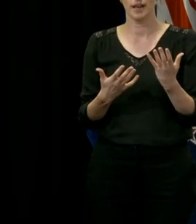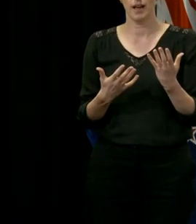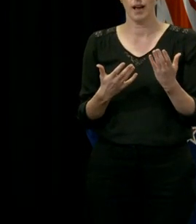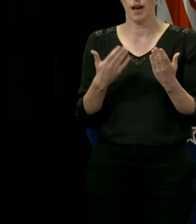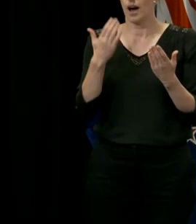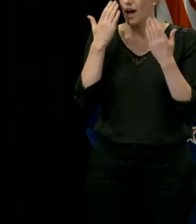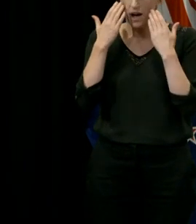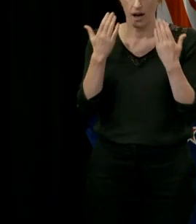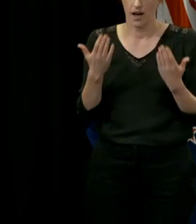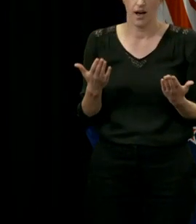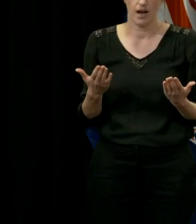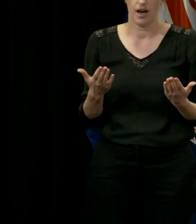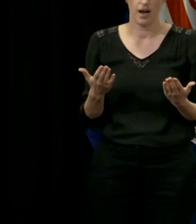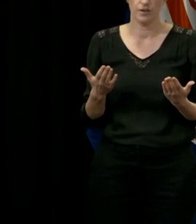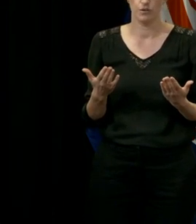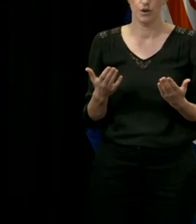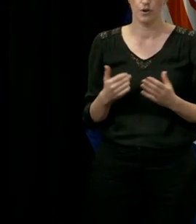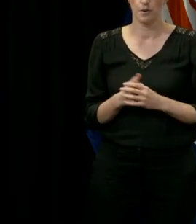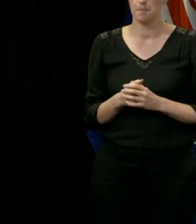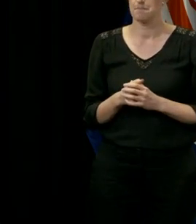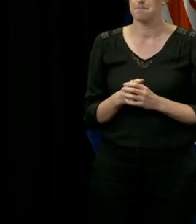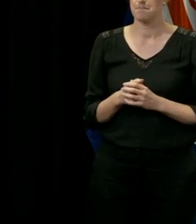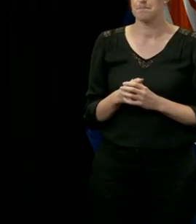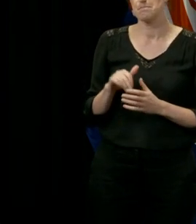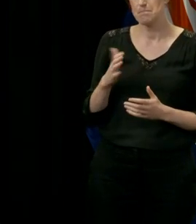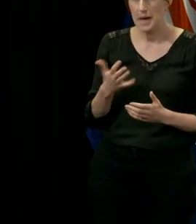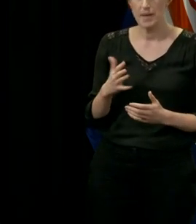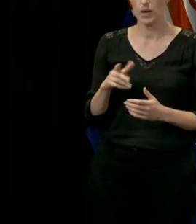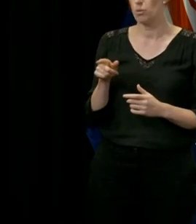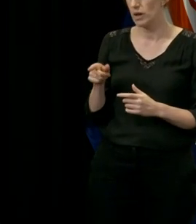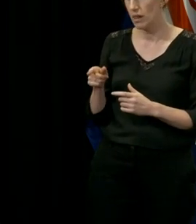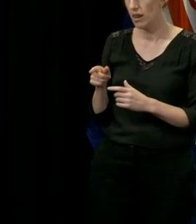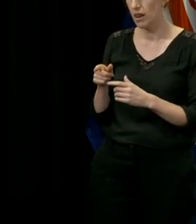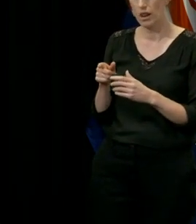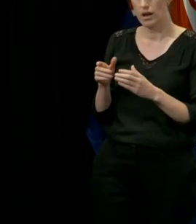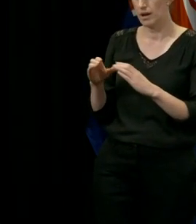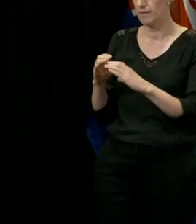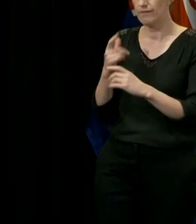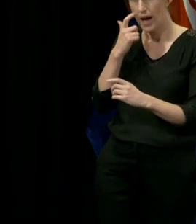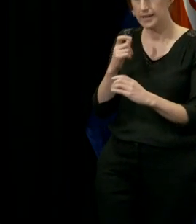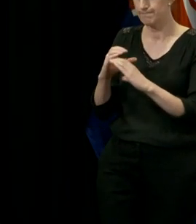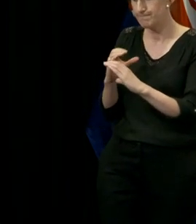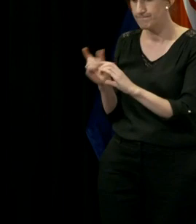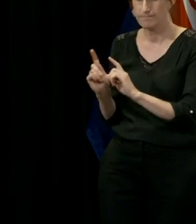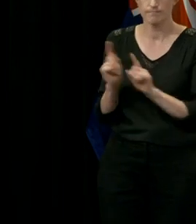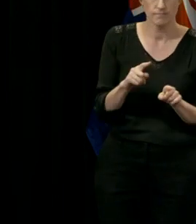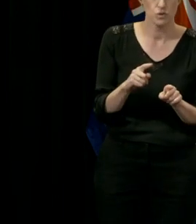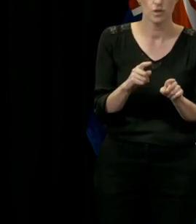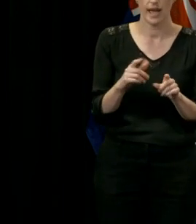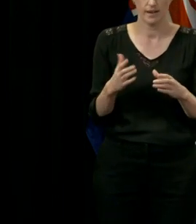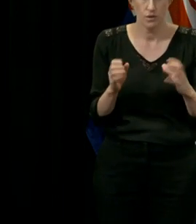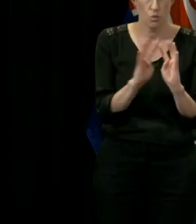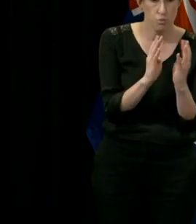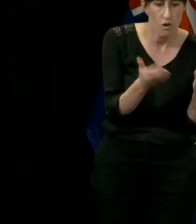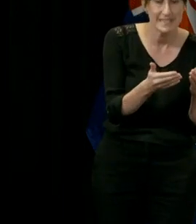for instance, managing their transportation or keeping them in separate quarantine, but we are exploring all of